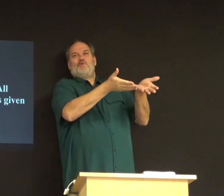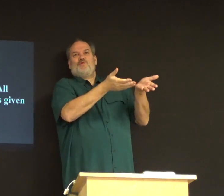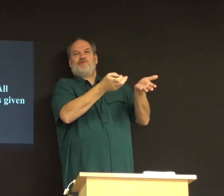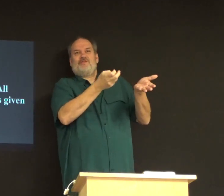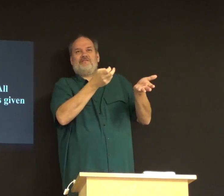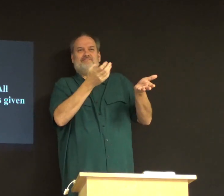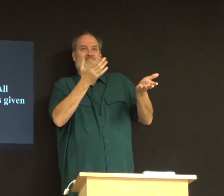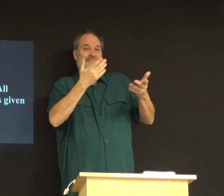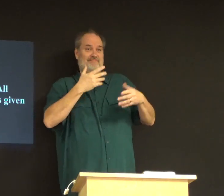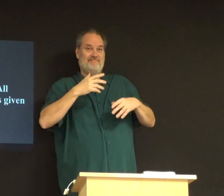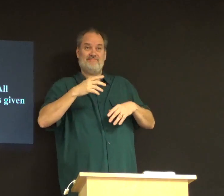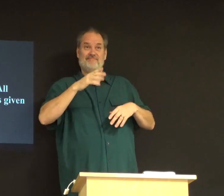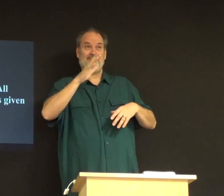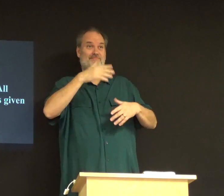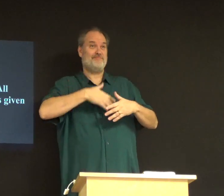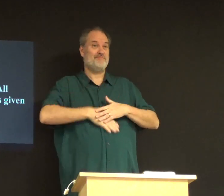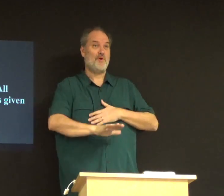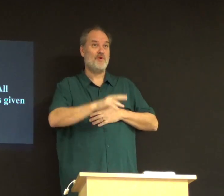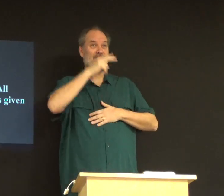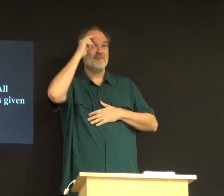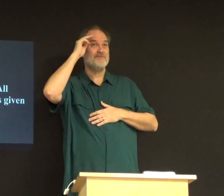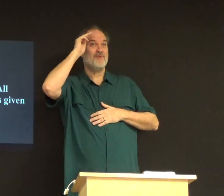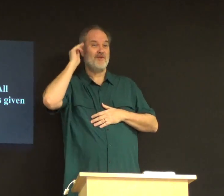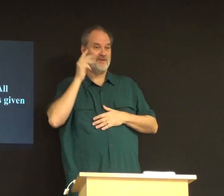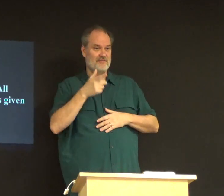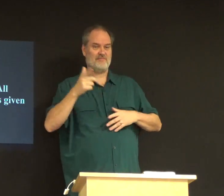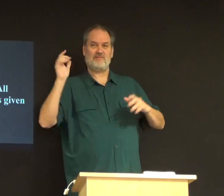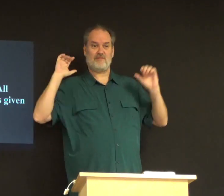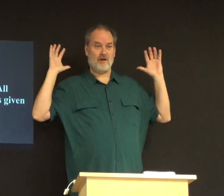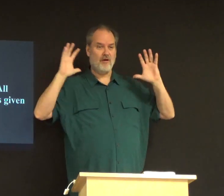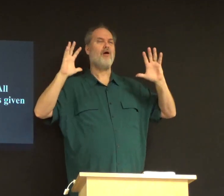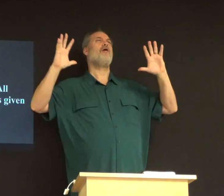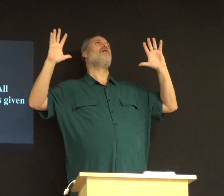And the authority, you know, the authority is there, it's from birth.